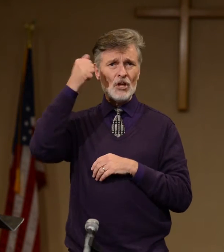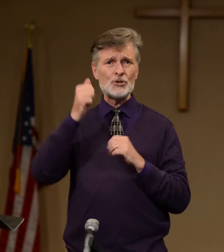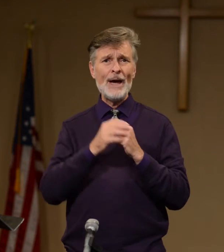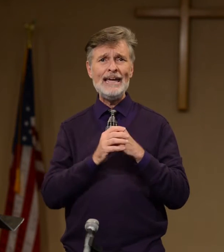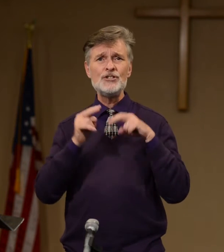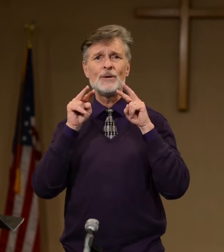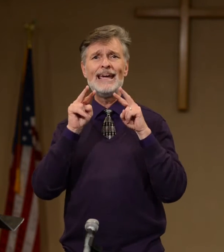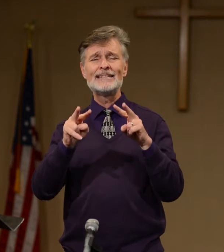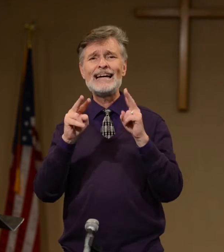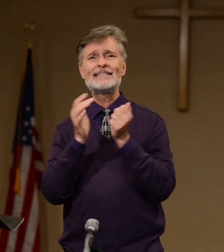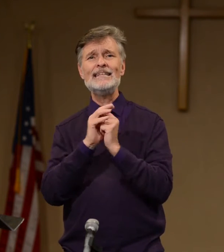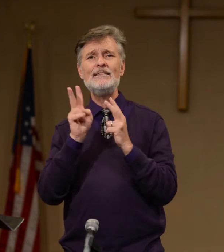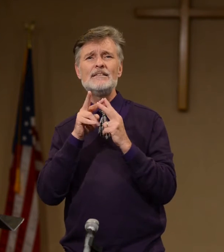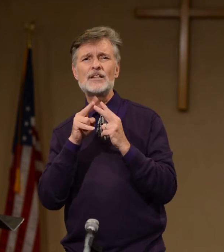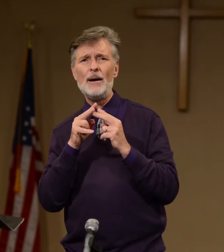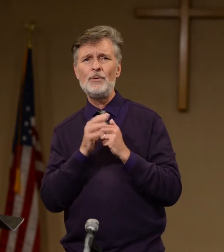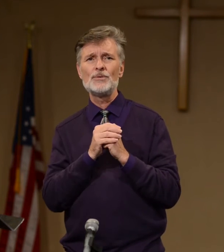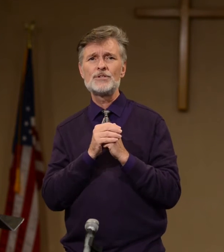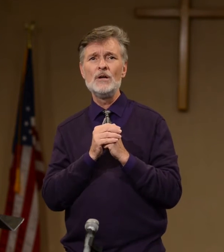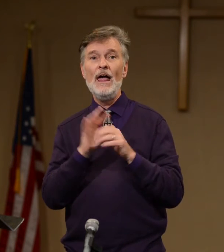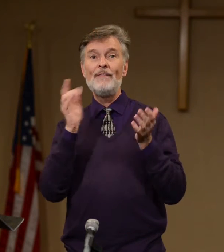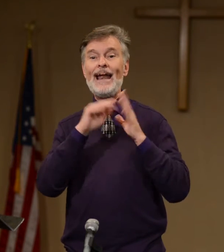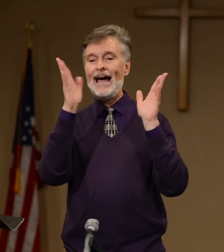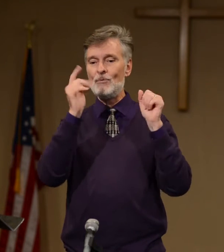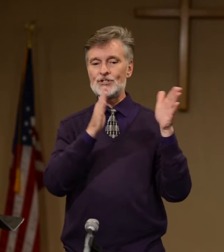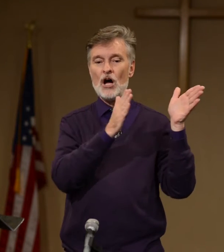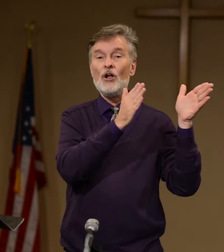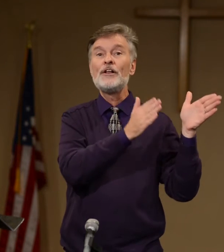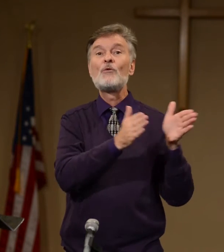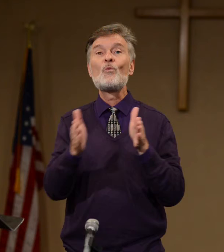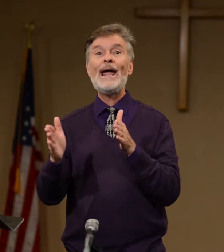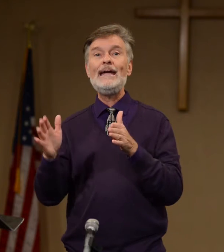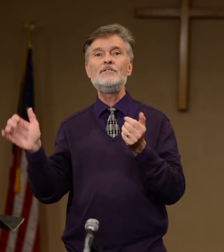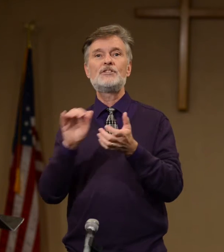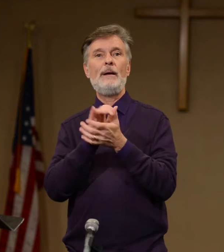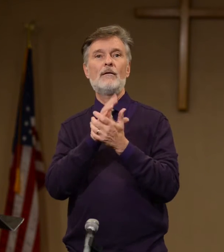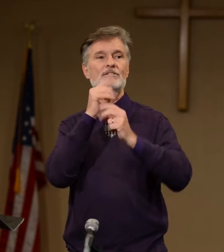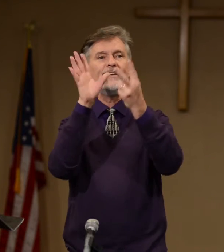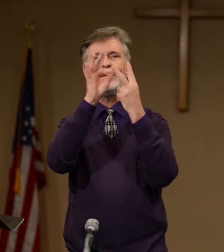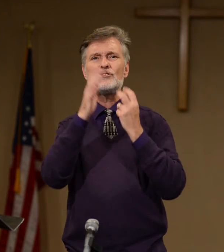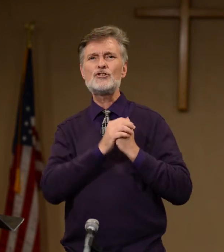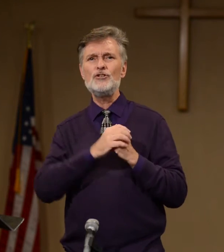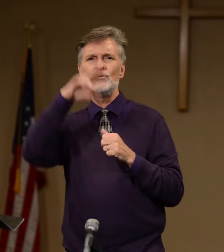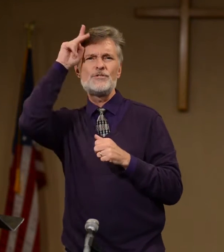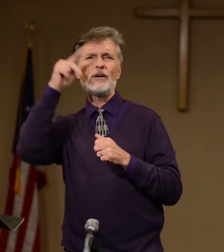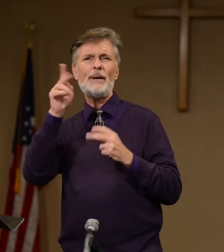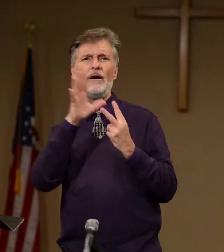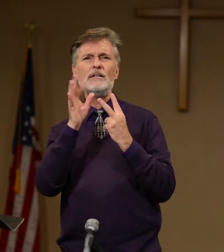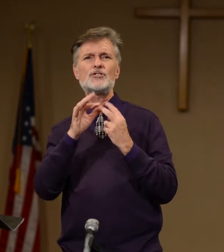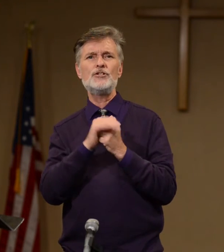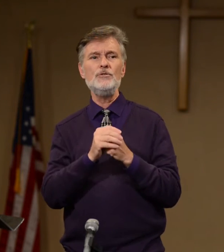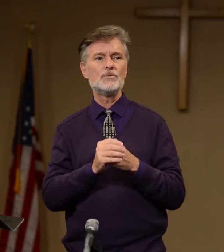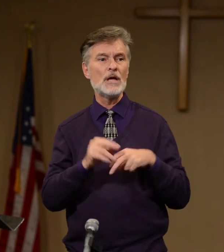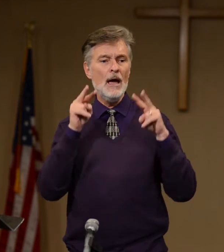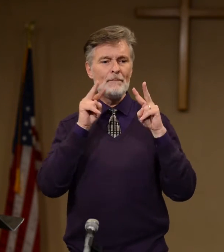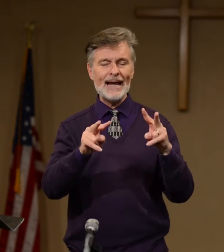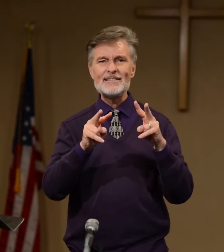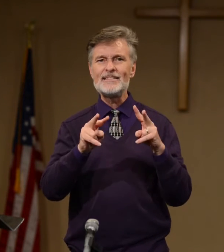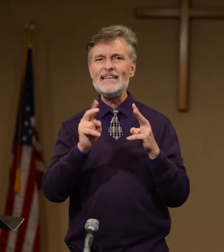to Asia is I see these couples that have what's called an arranged marriage. They don't get to choose. Their parents choose. But I see,